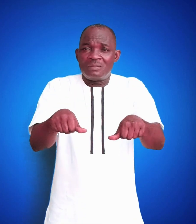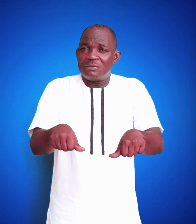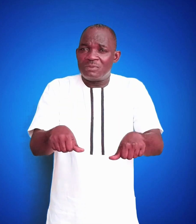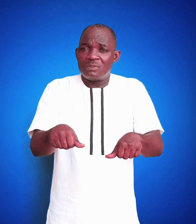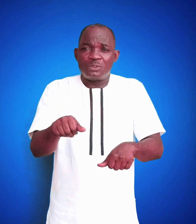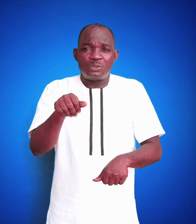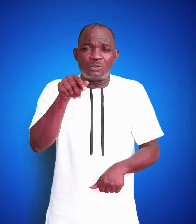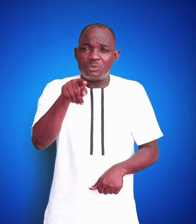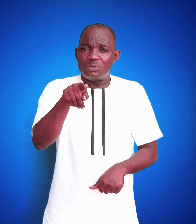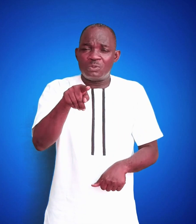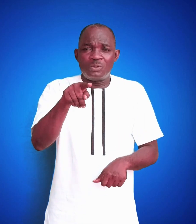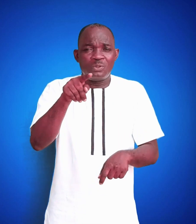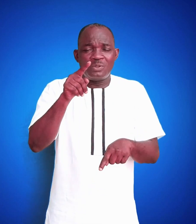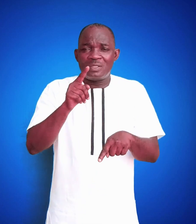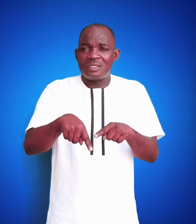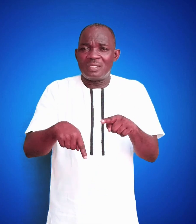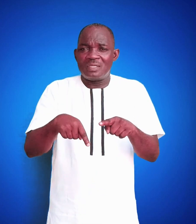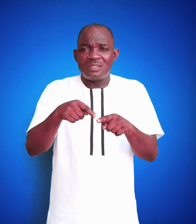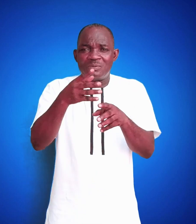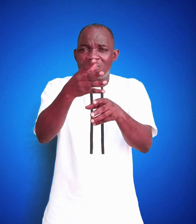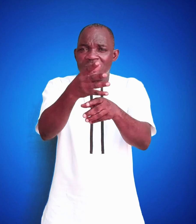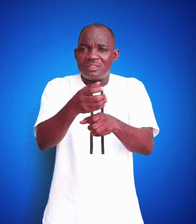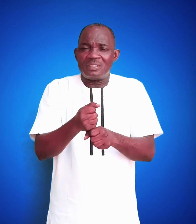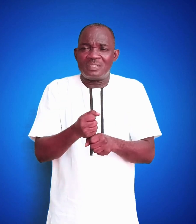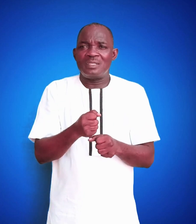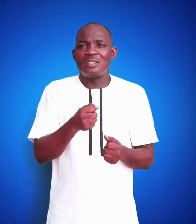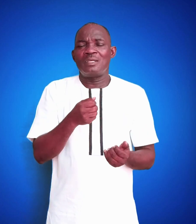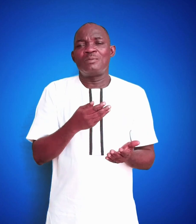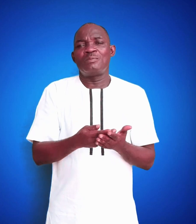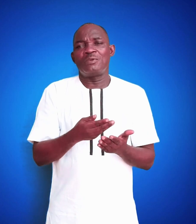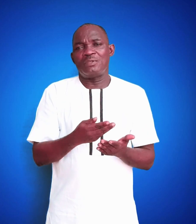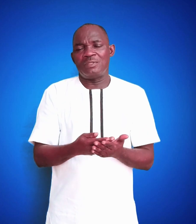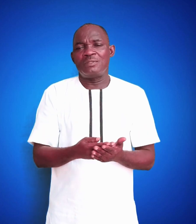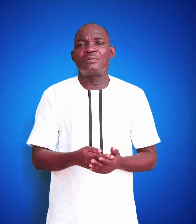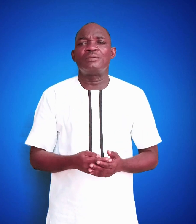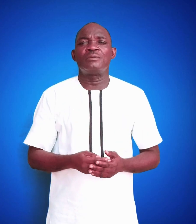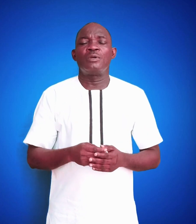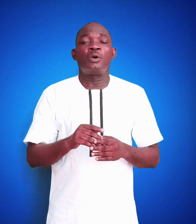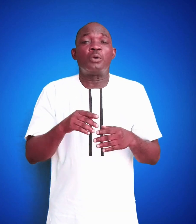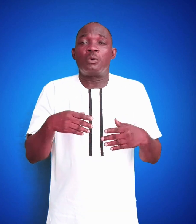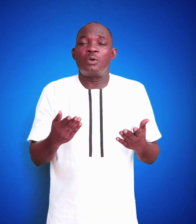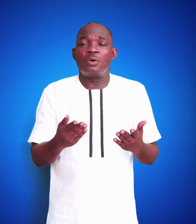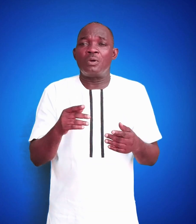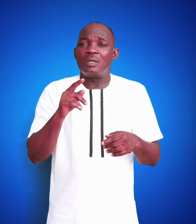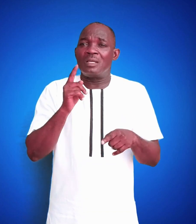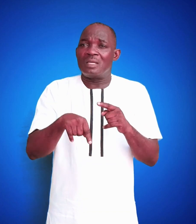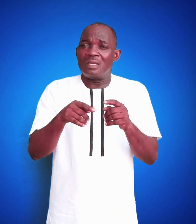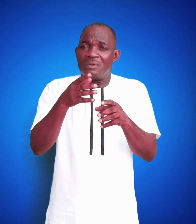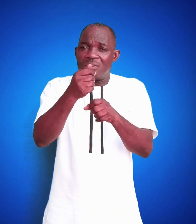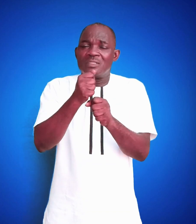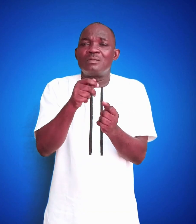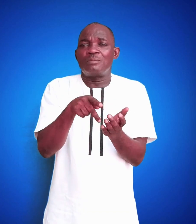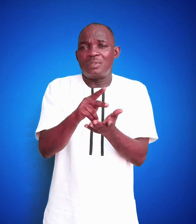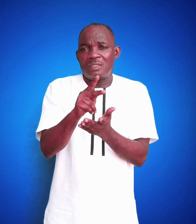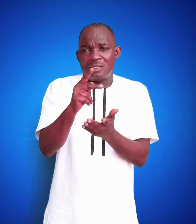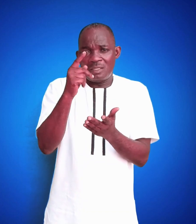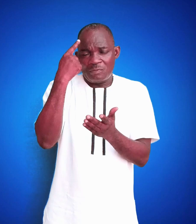verification, there will be no grant, cash out, or payment